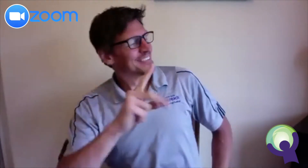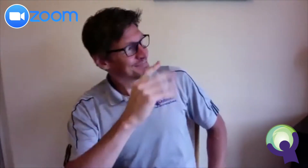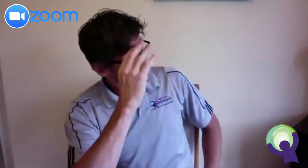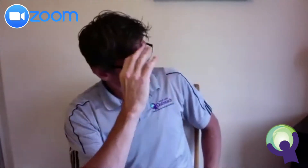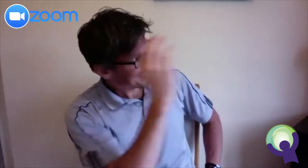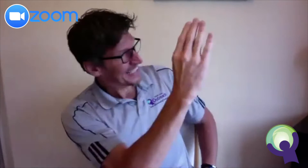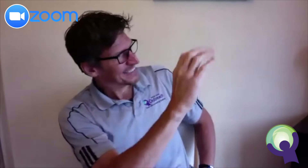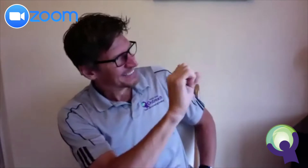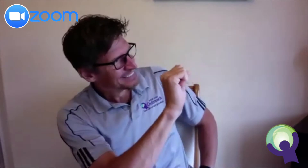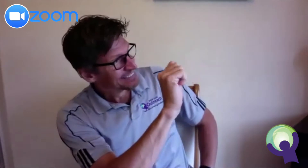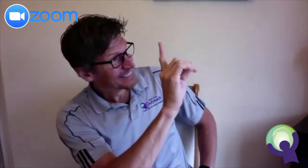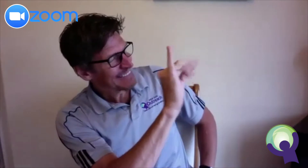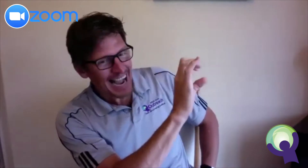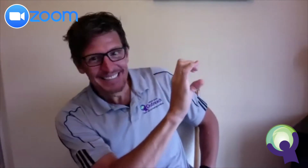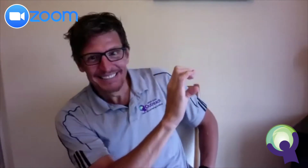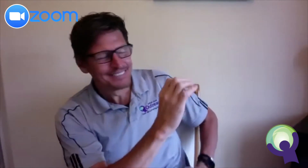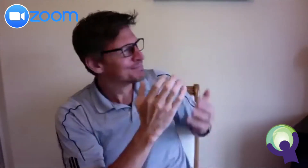Hi, Sadie, said Gardener Marv.